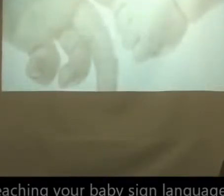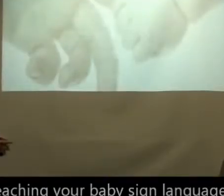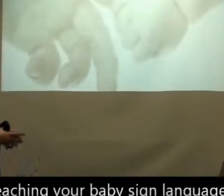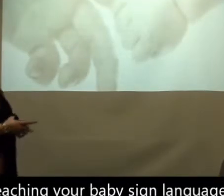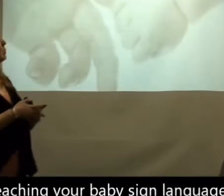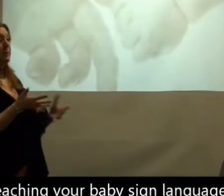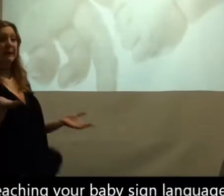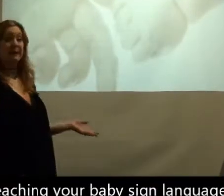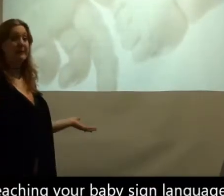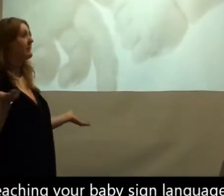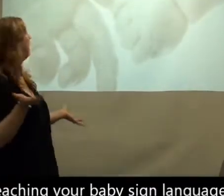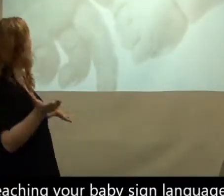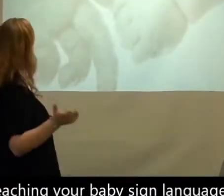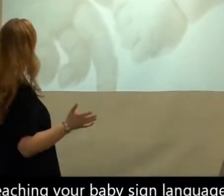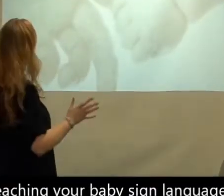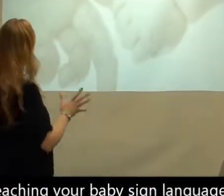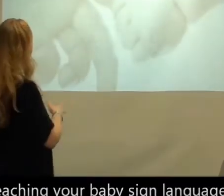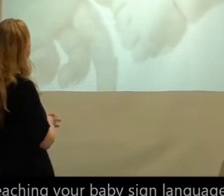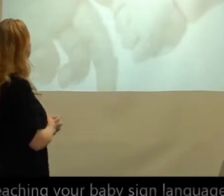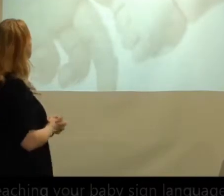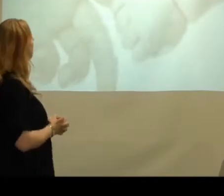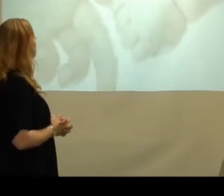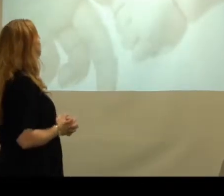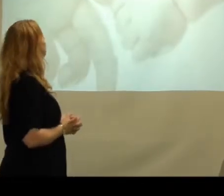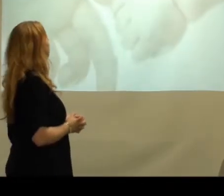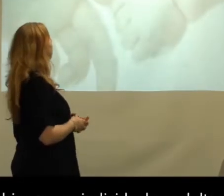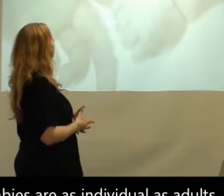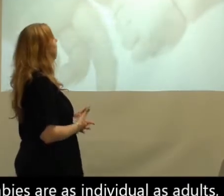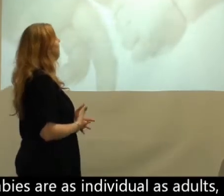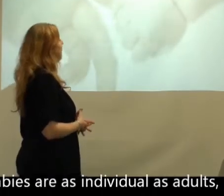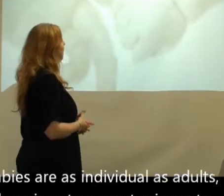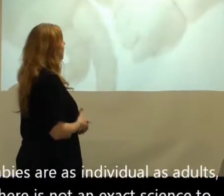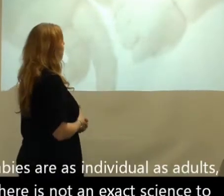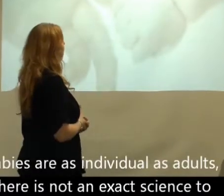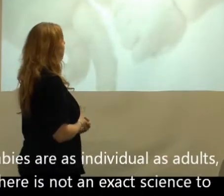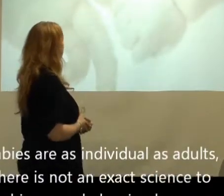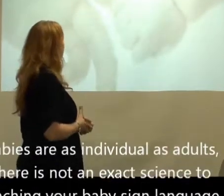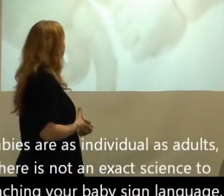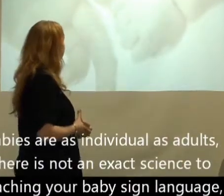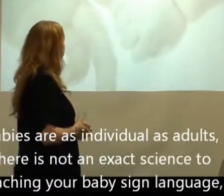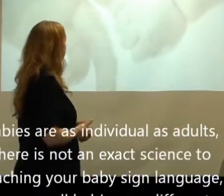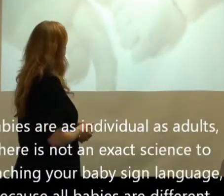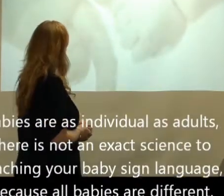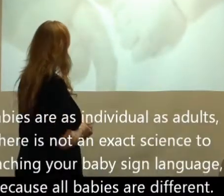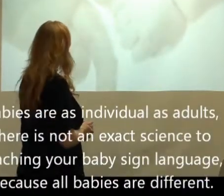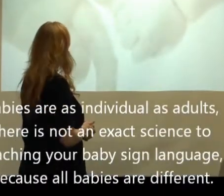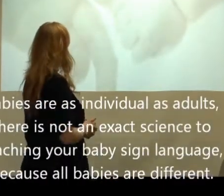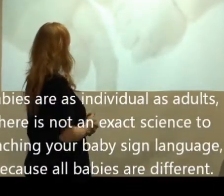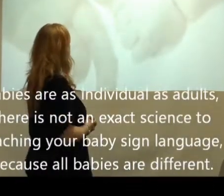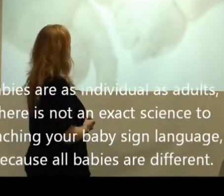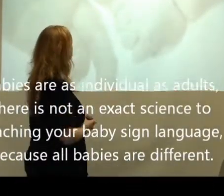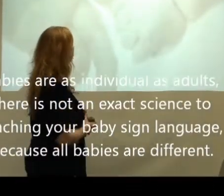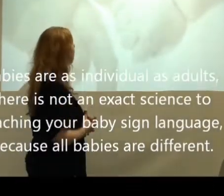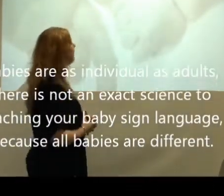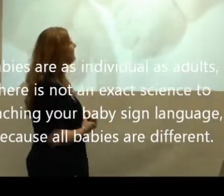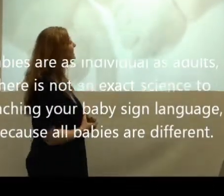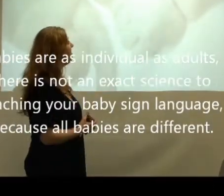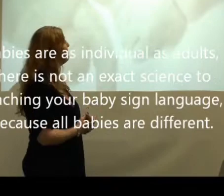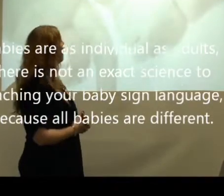Teaching your baby sign language. Babies are as individual as adults. There is not an exact science to teaching babies